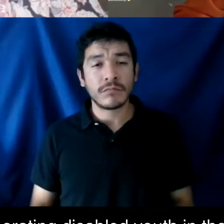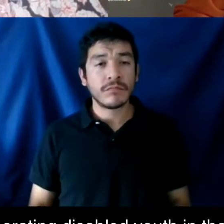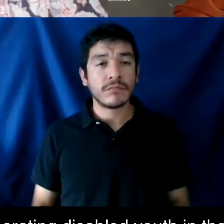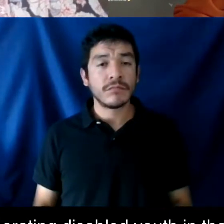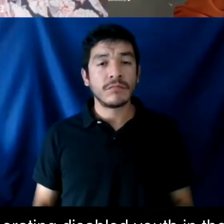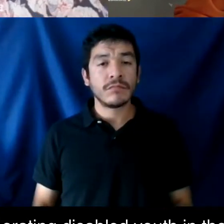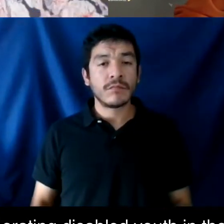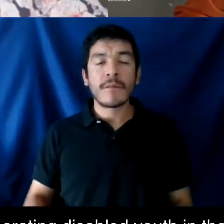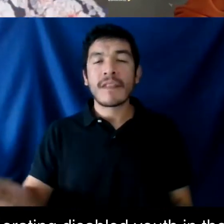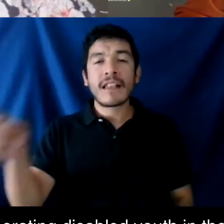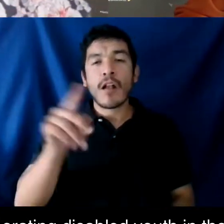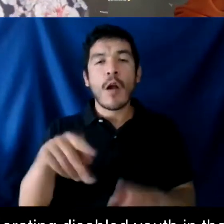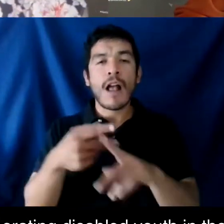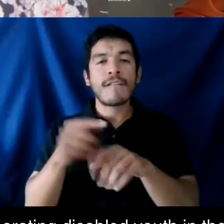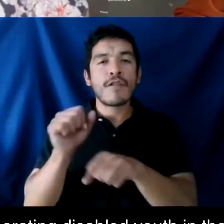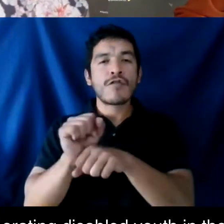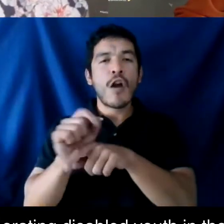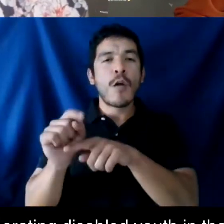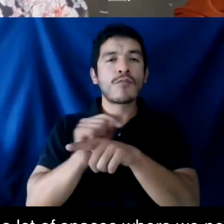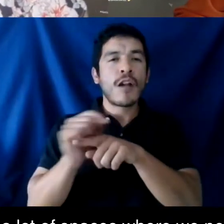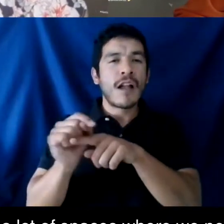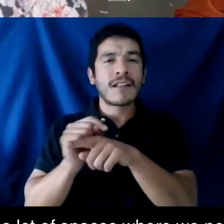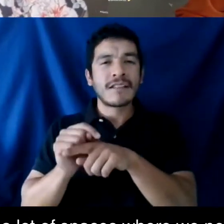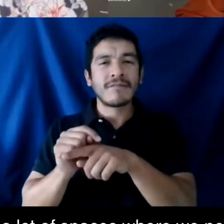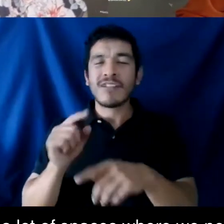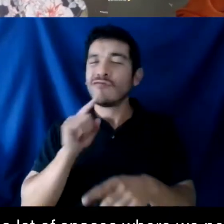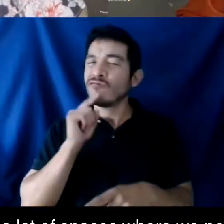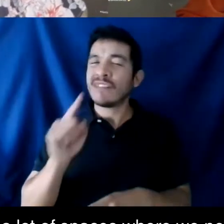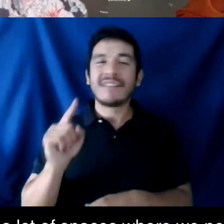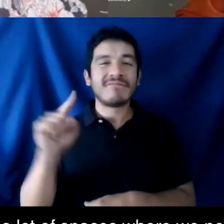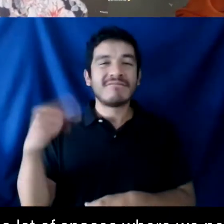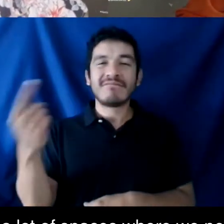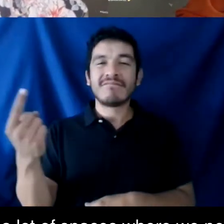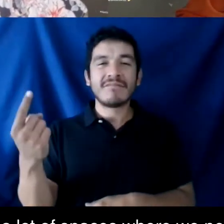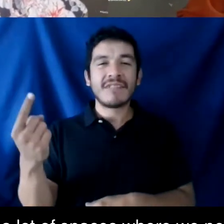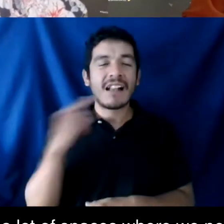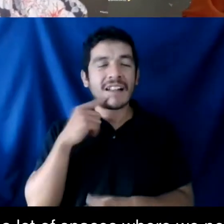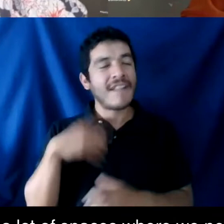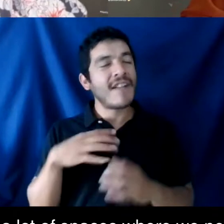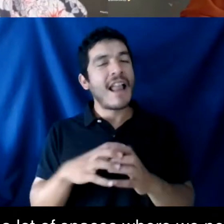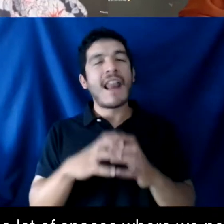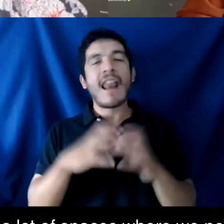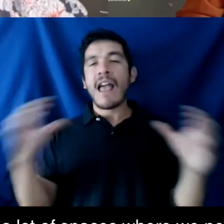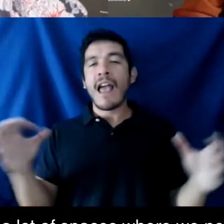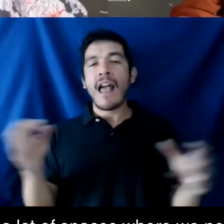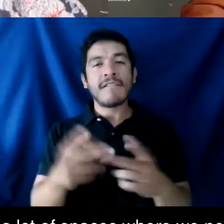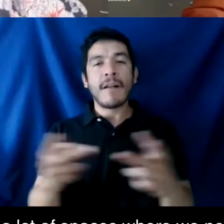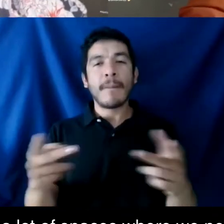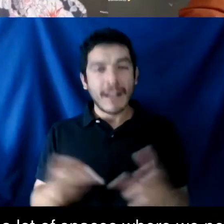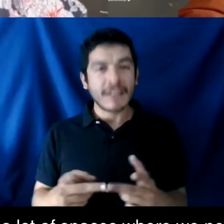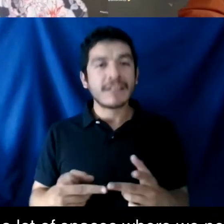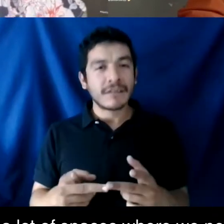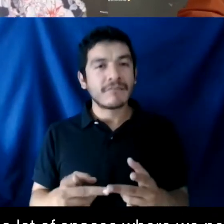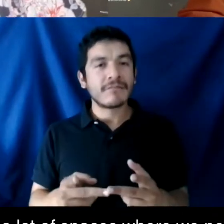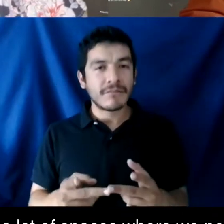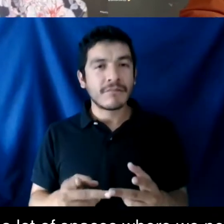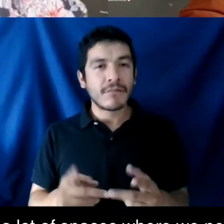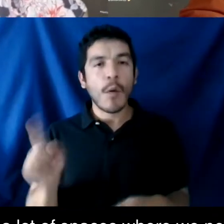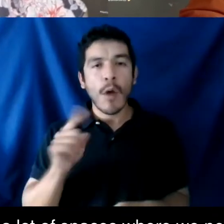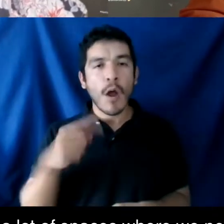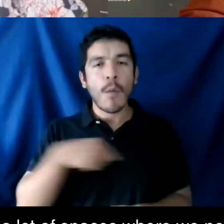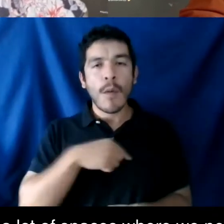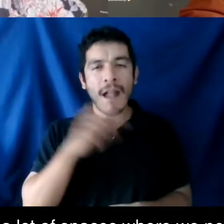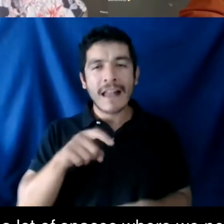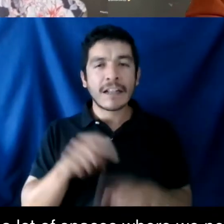those sort of job training, entrepreneurial? So there's just a lot of spaces where we need